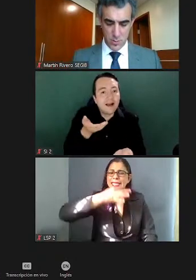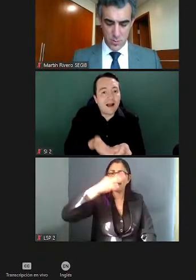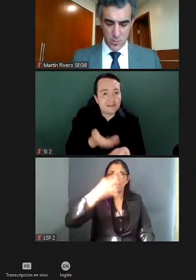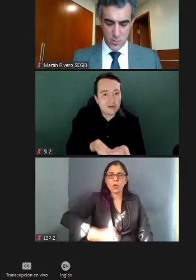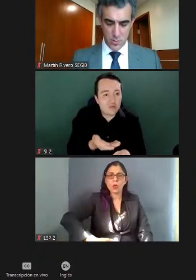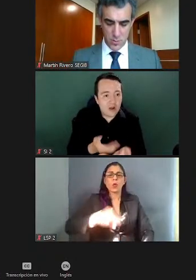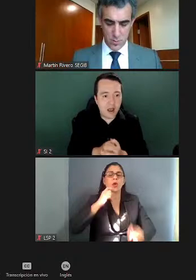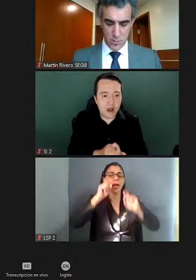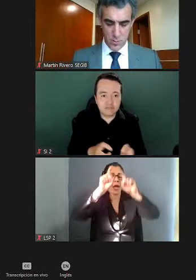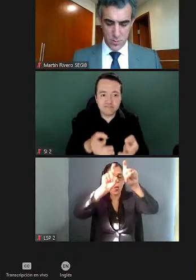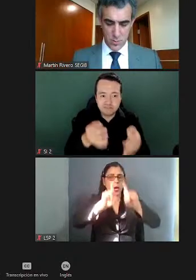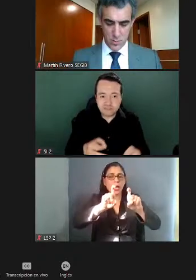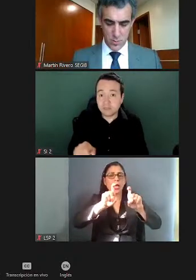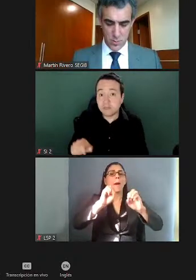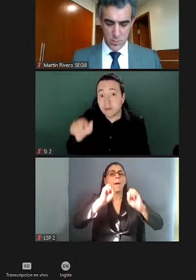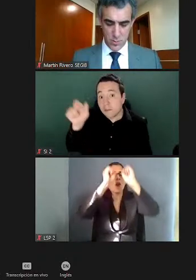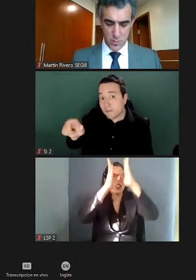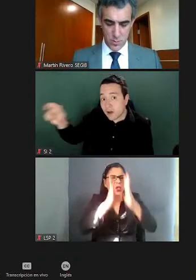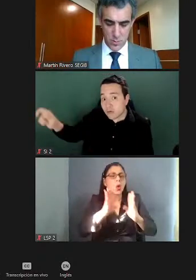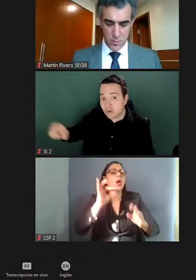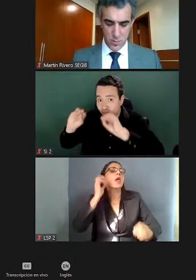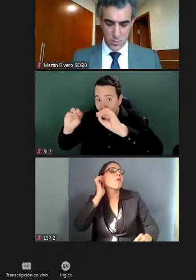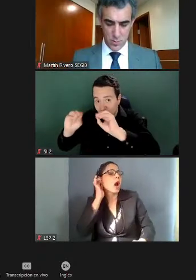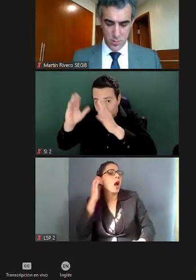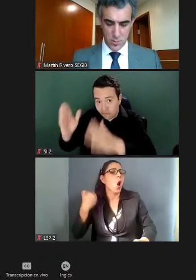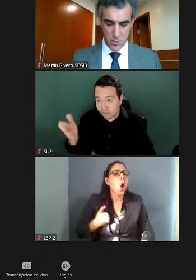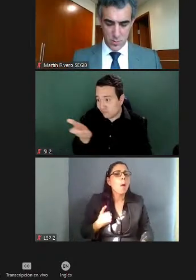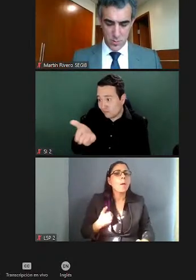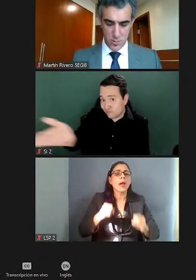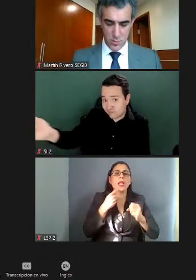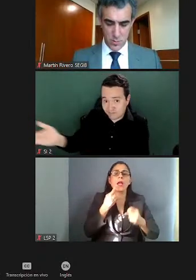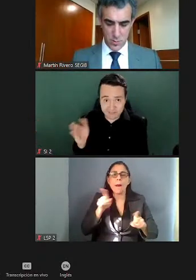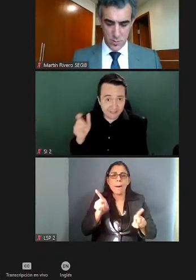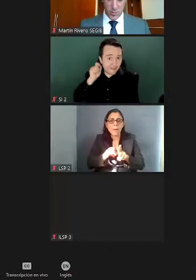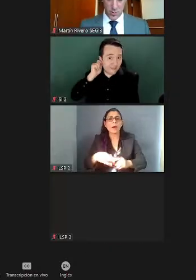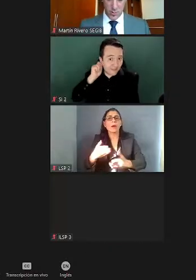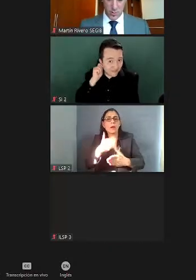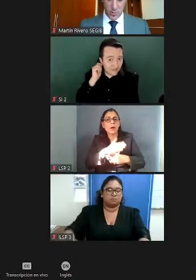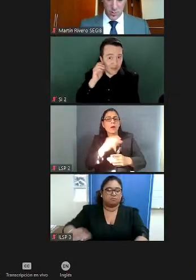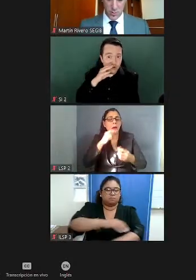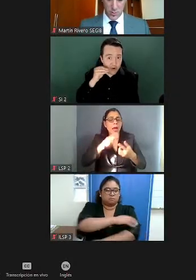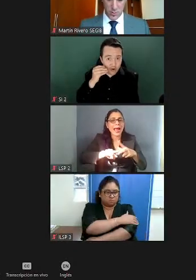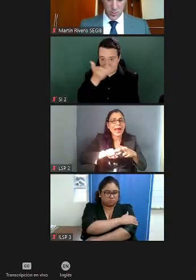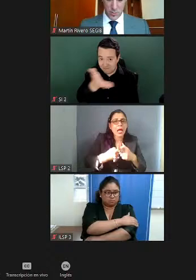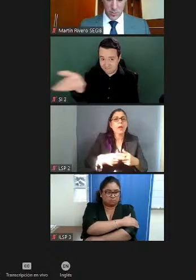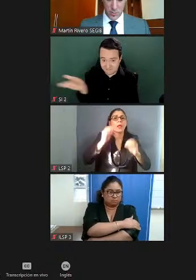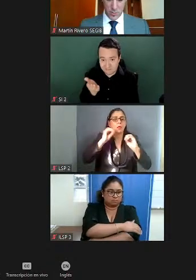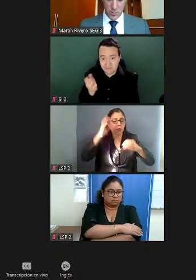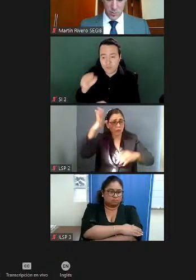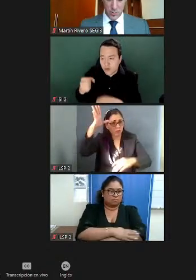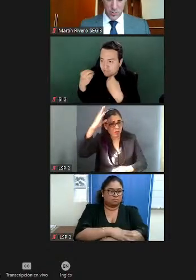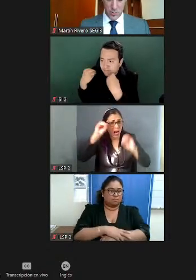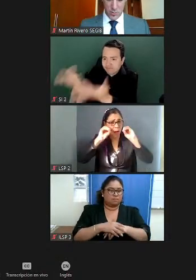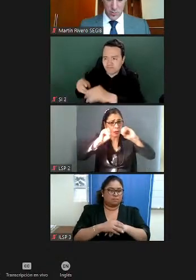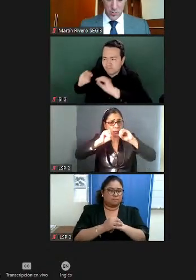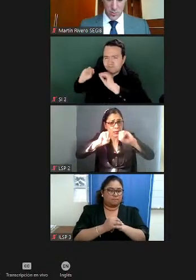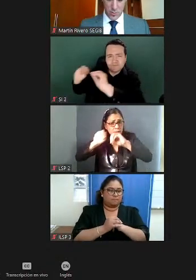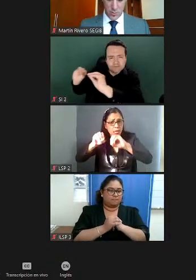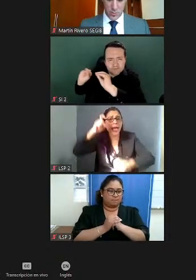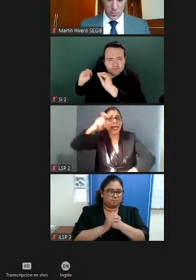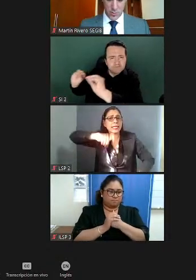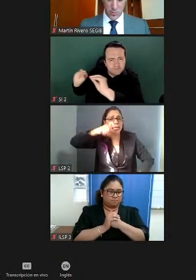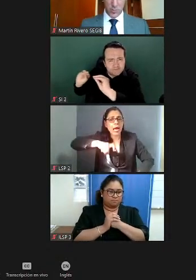ensuring that teachers will have proper